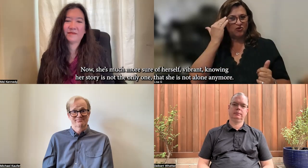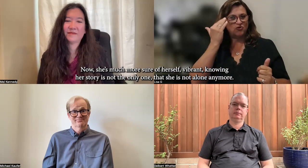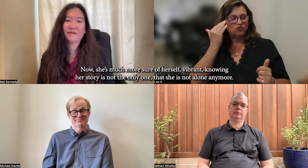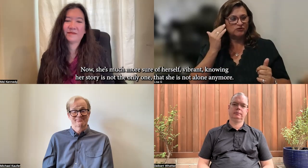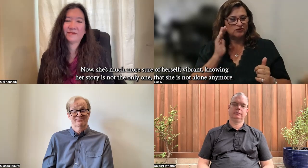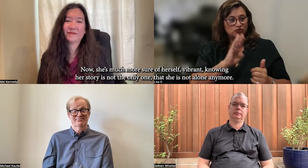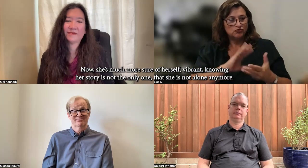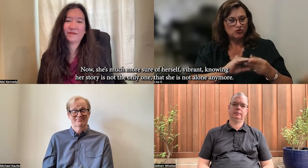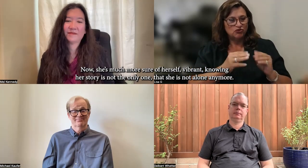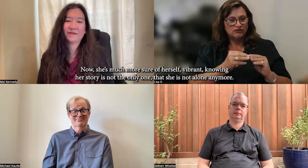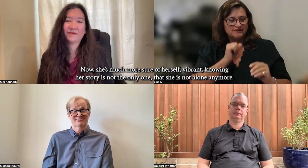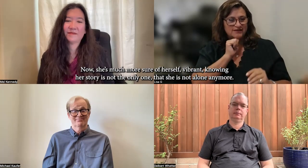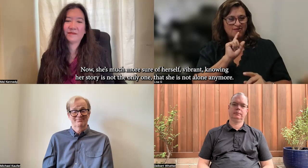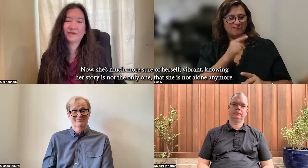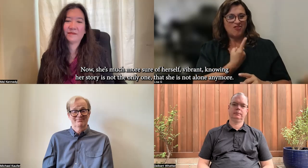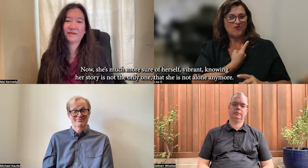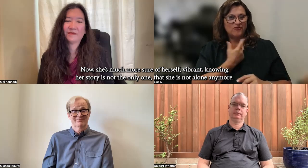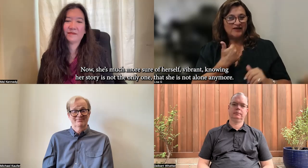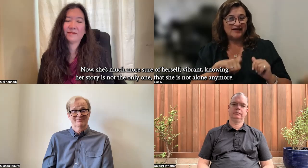her story is not the only one, that she is not alone anymore.